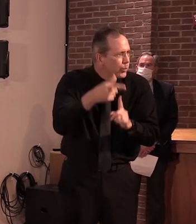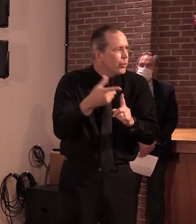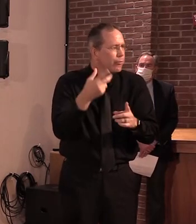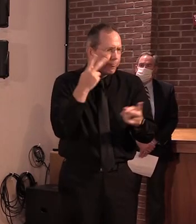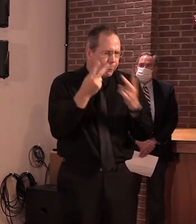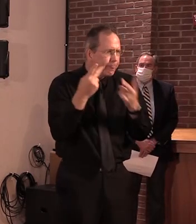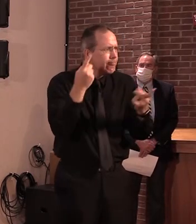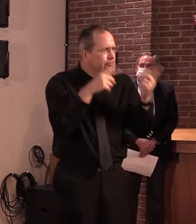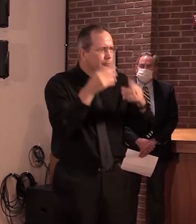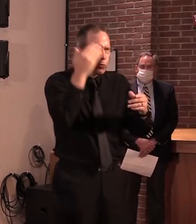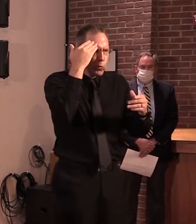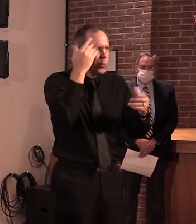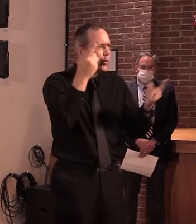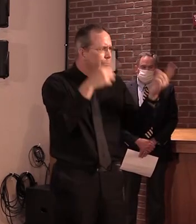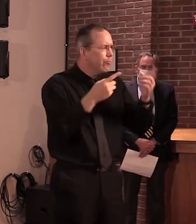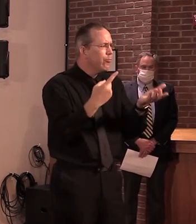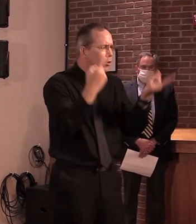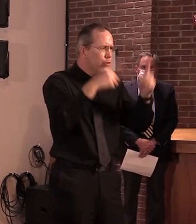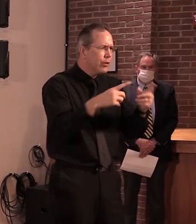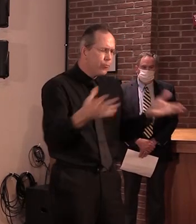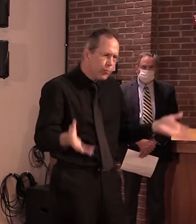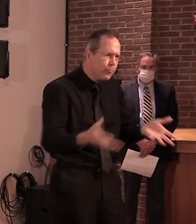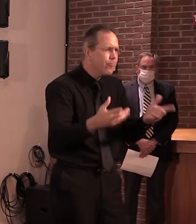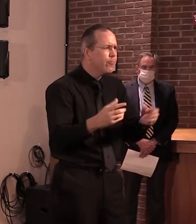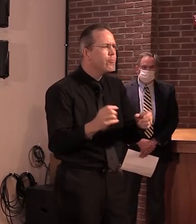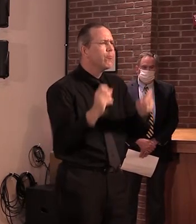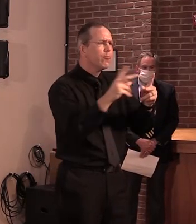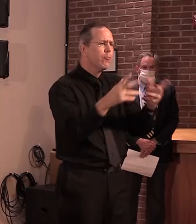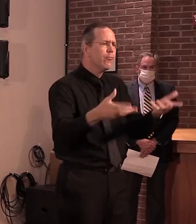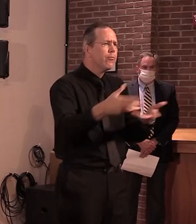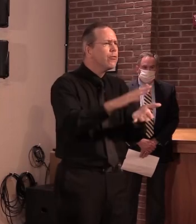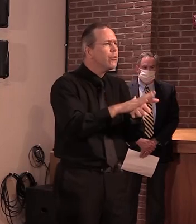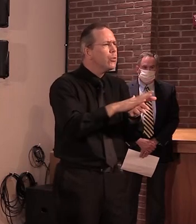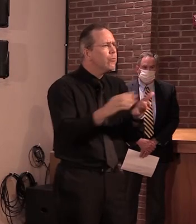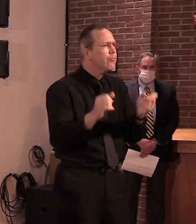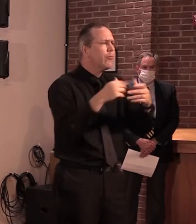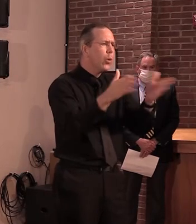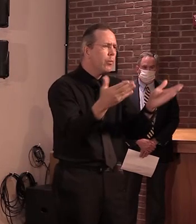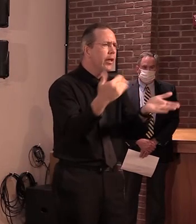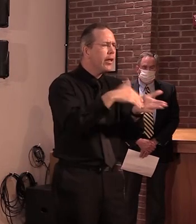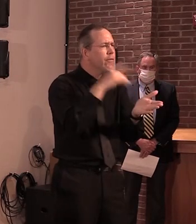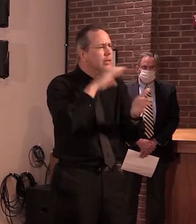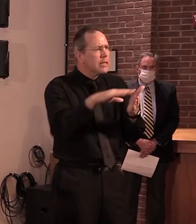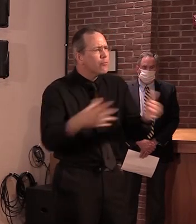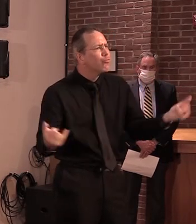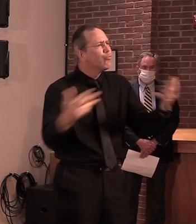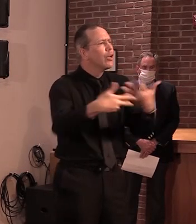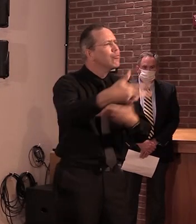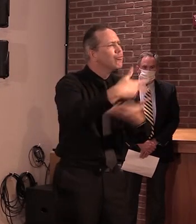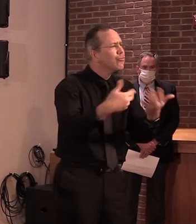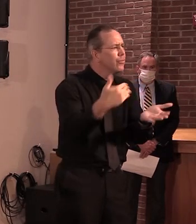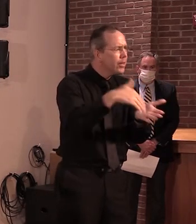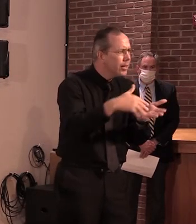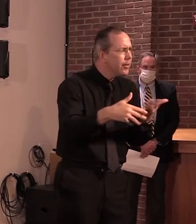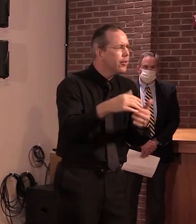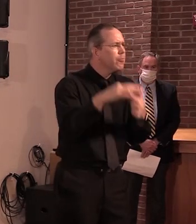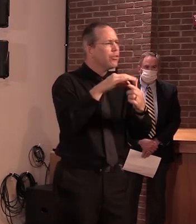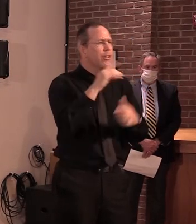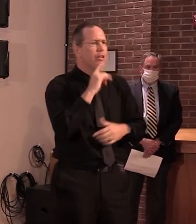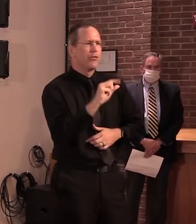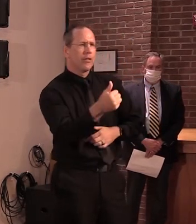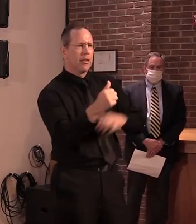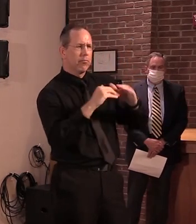especially for kids 10 and under. I often talk about the importance of listening to the